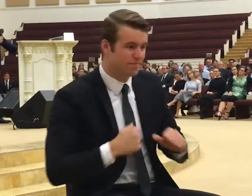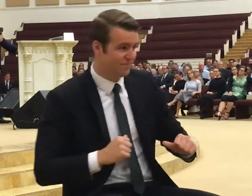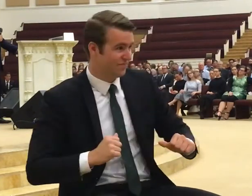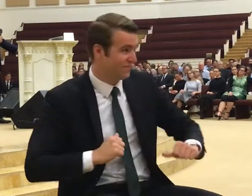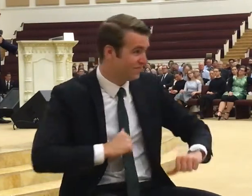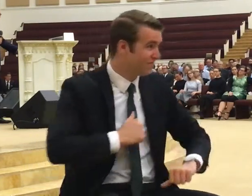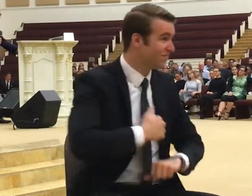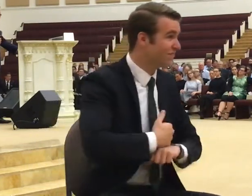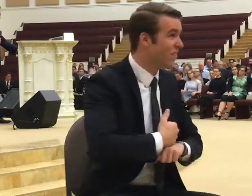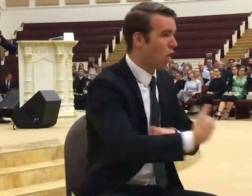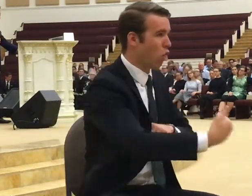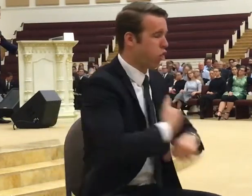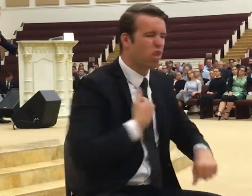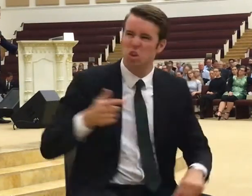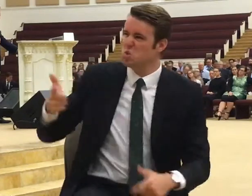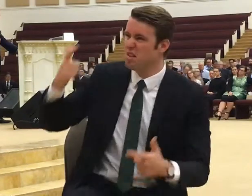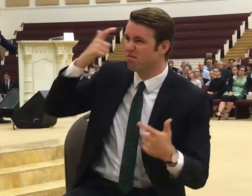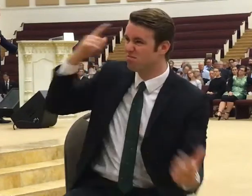being arrogant